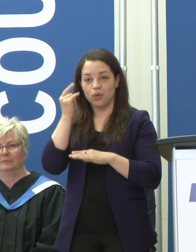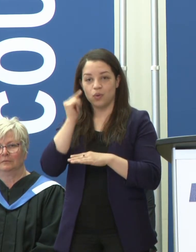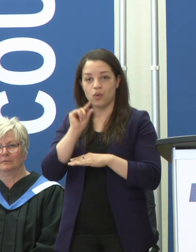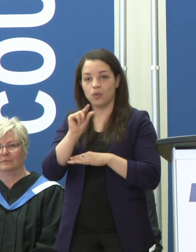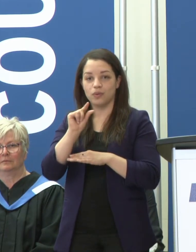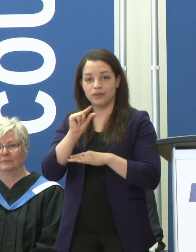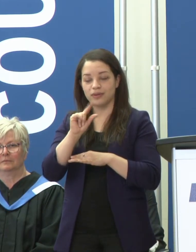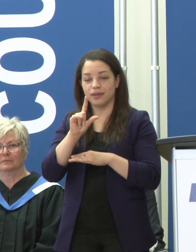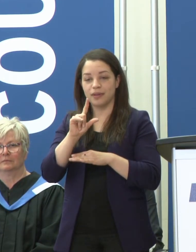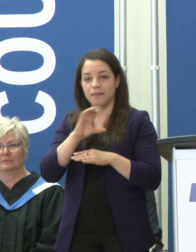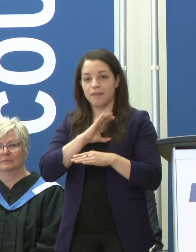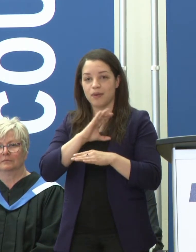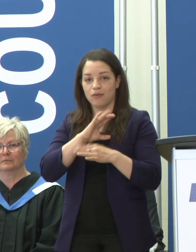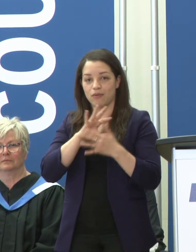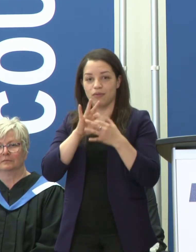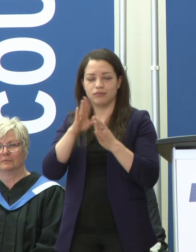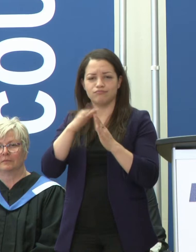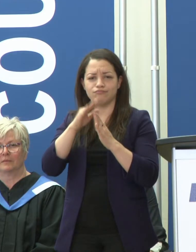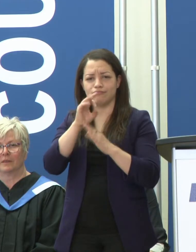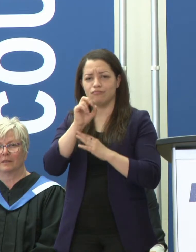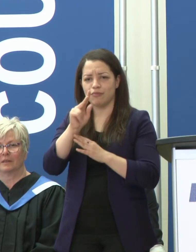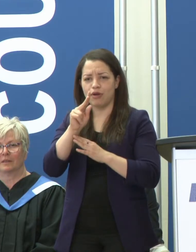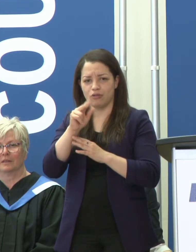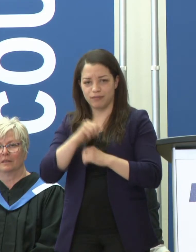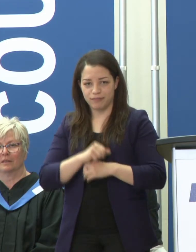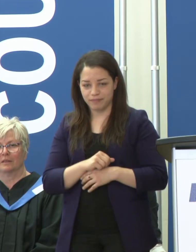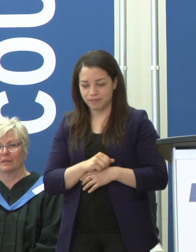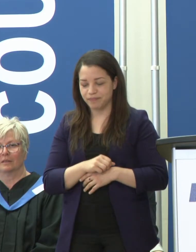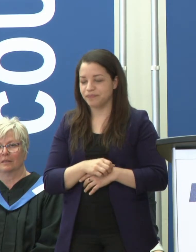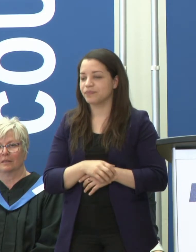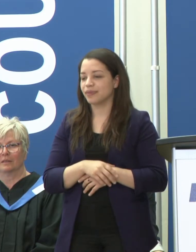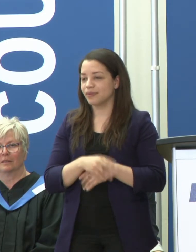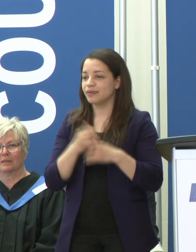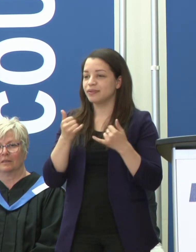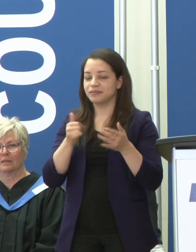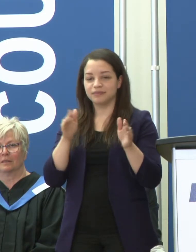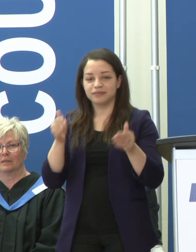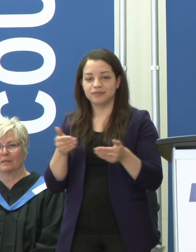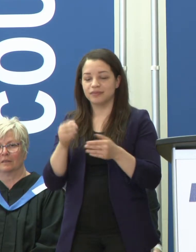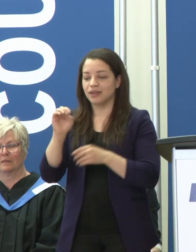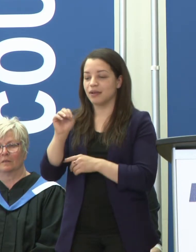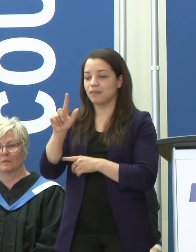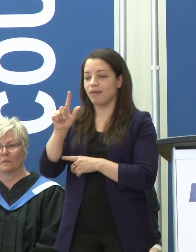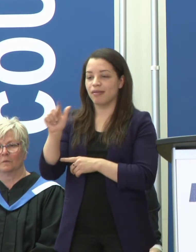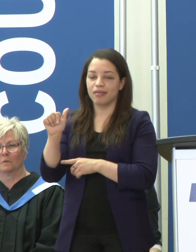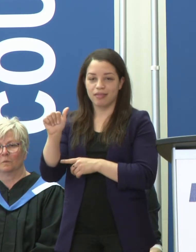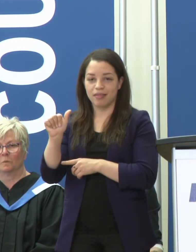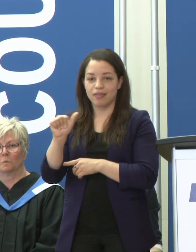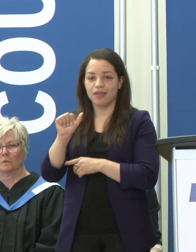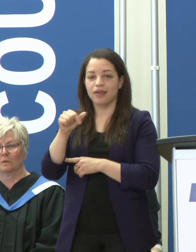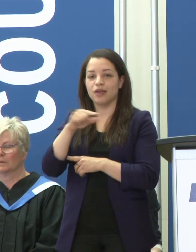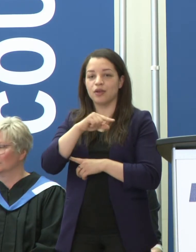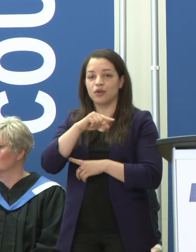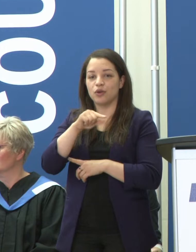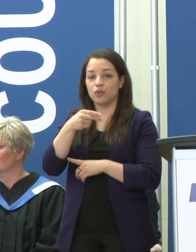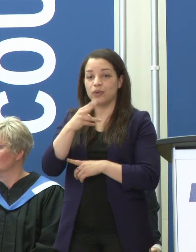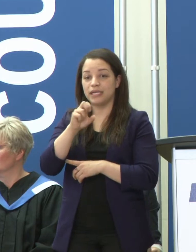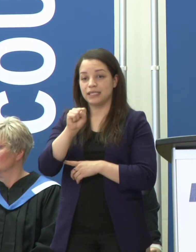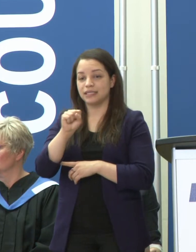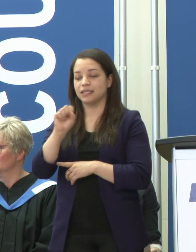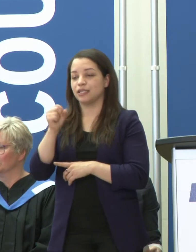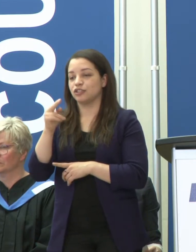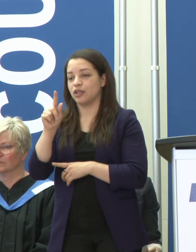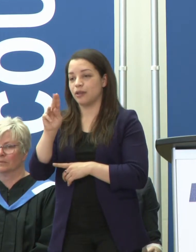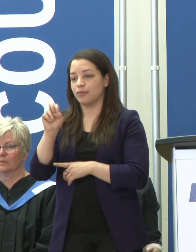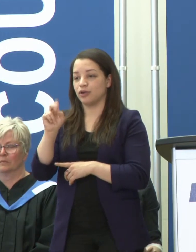academic achievement earned by a student. We now welcome MLA for Queens and Shelburne, Kim Maslin, to the front of the